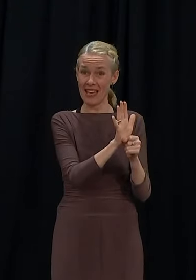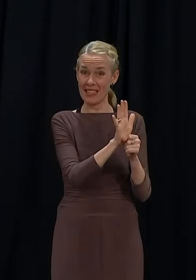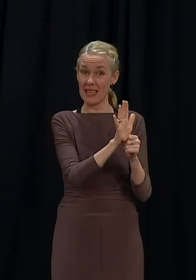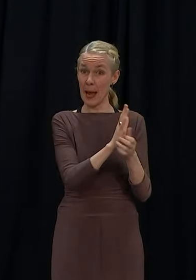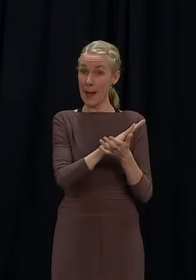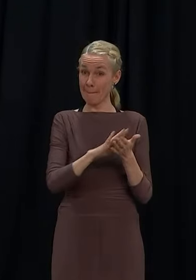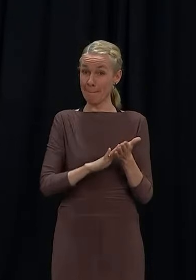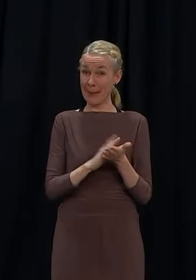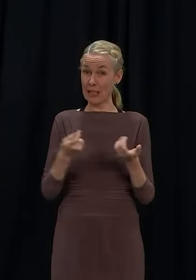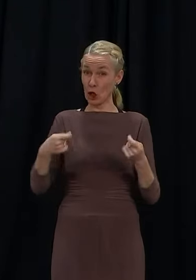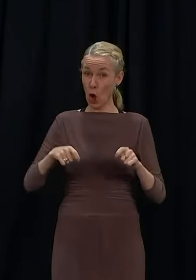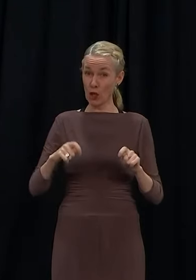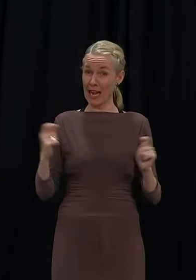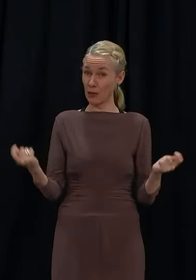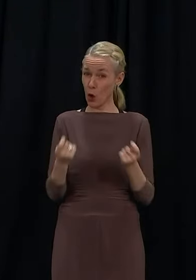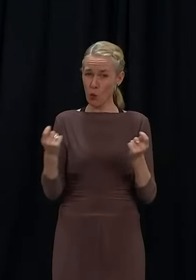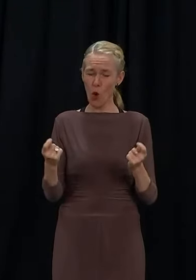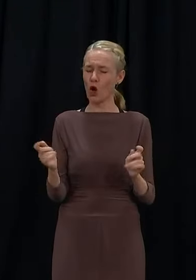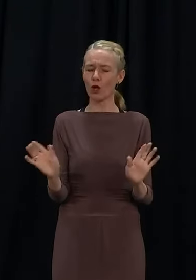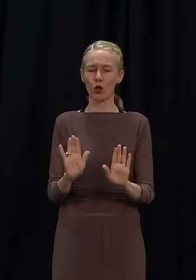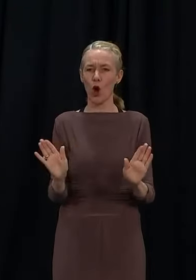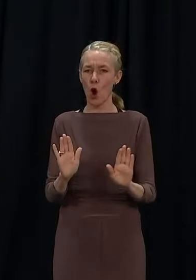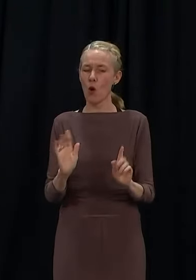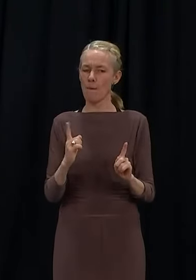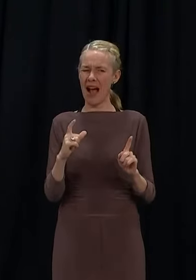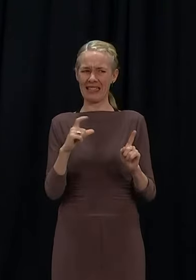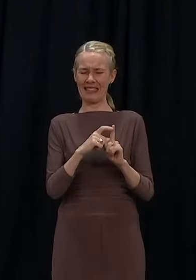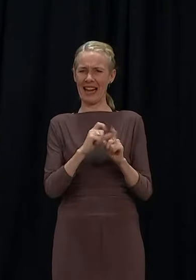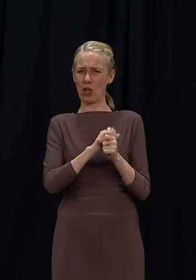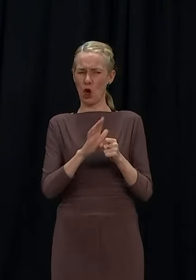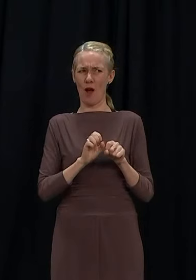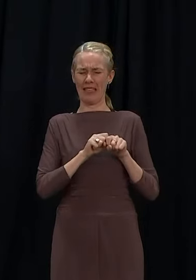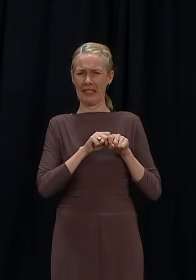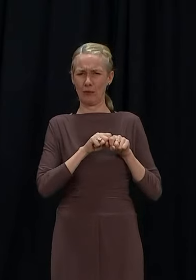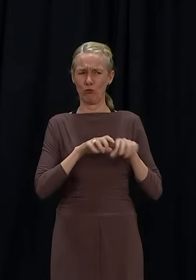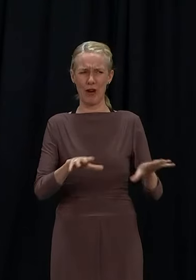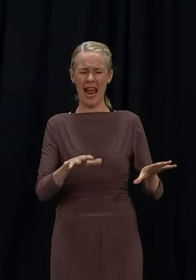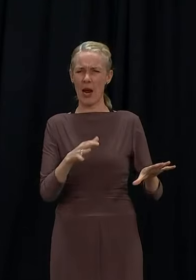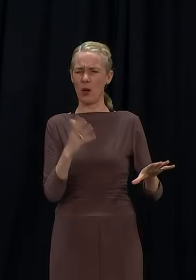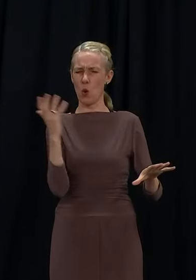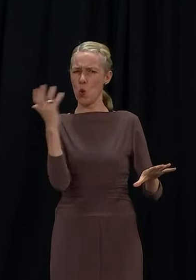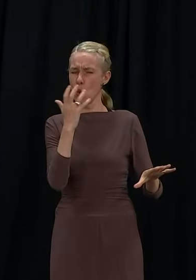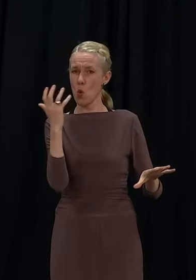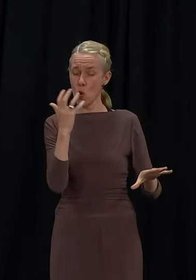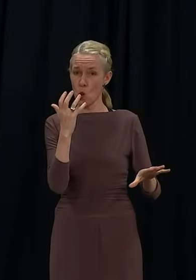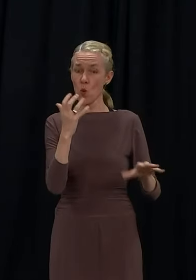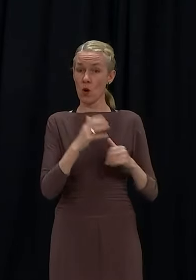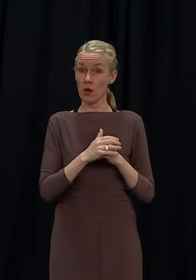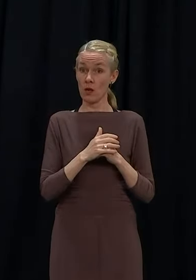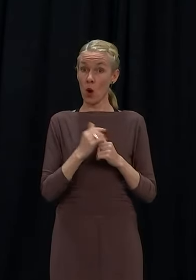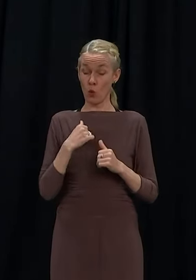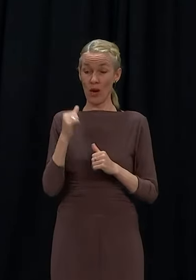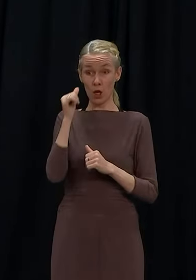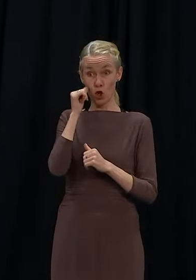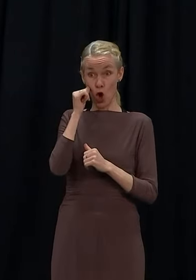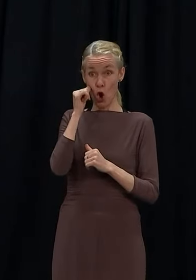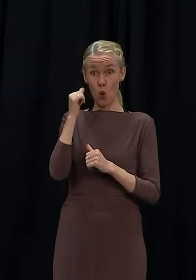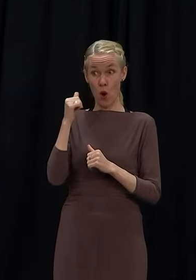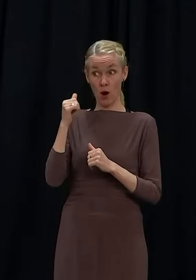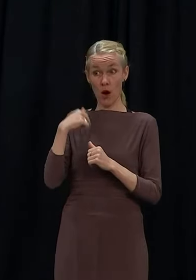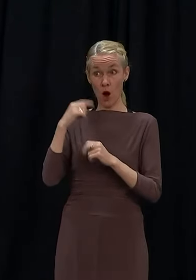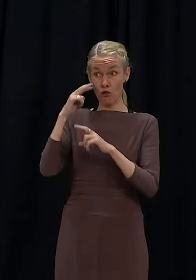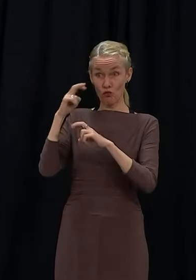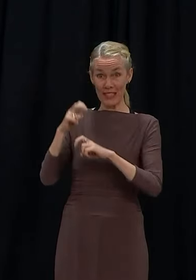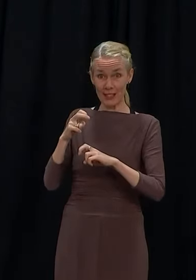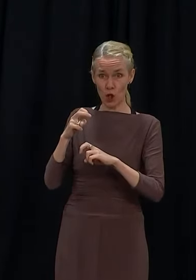having an impact, but Delta is very, very tricky. We know that it appears to be, and research is telling us, and this seems to be